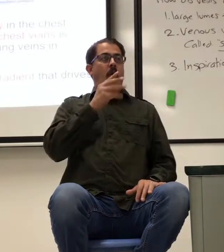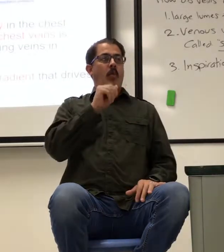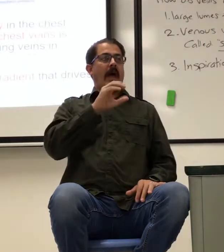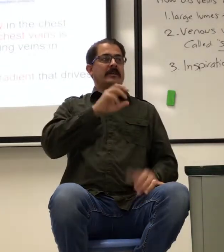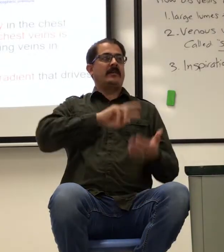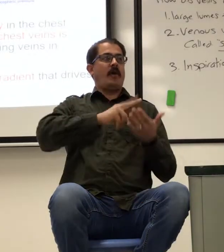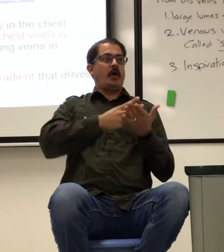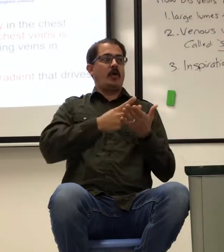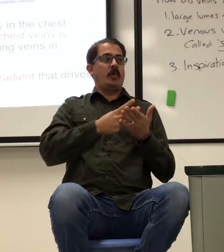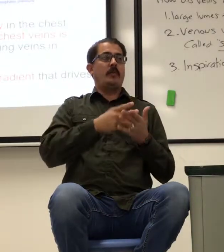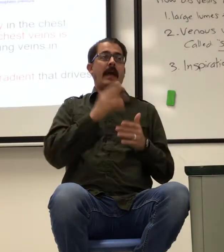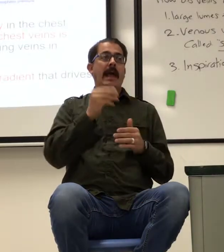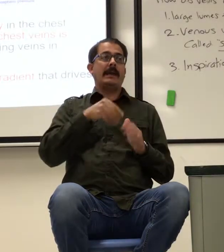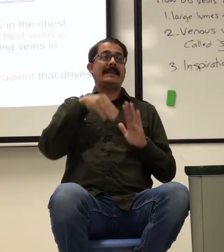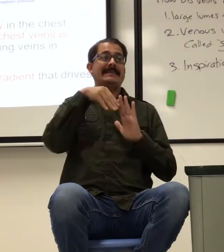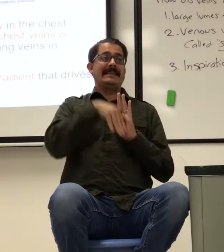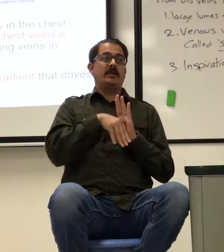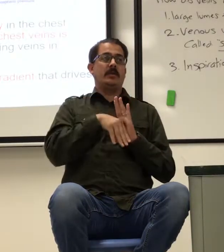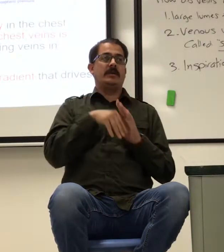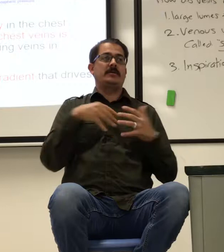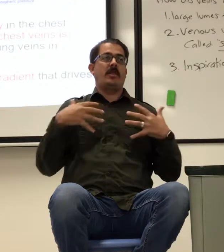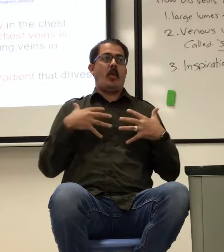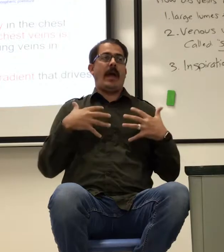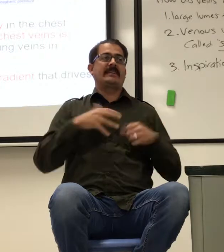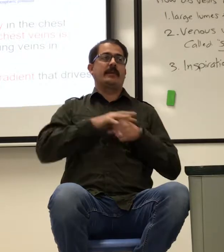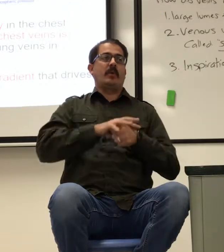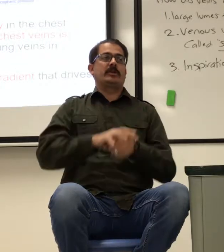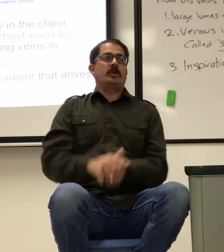Decrease thoracic pressure.